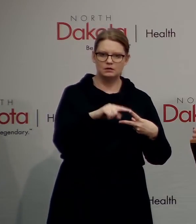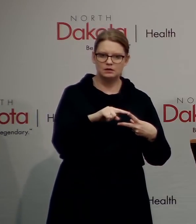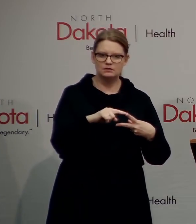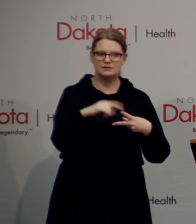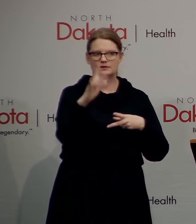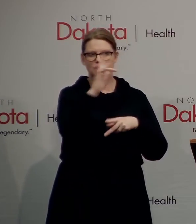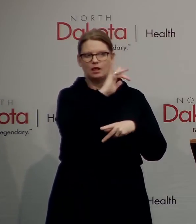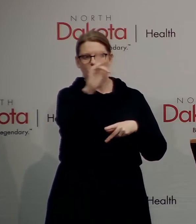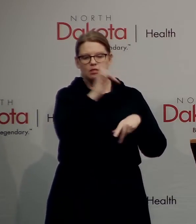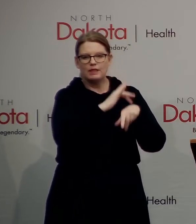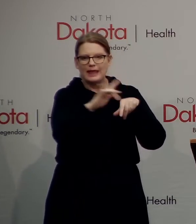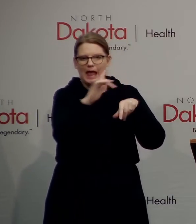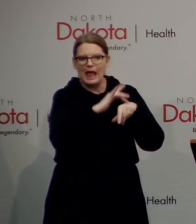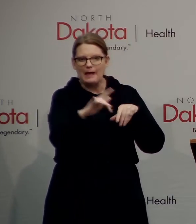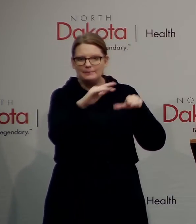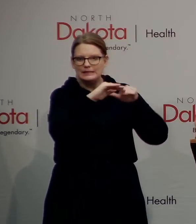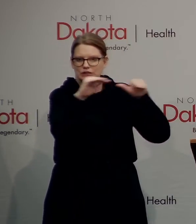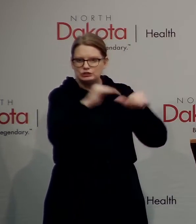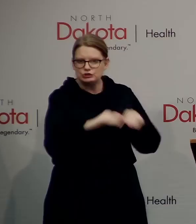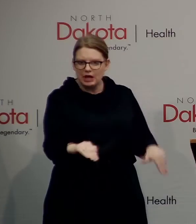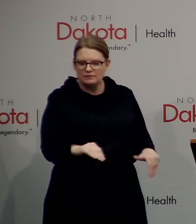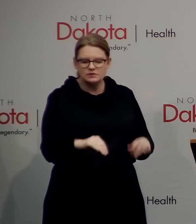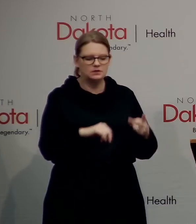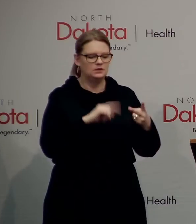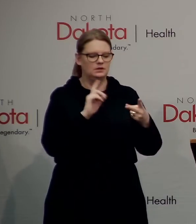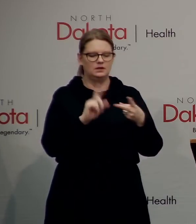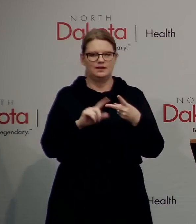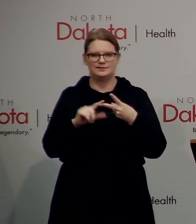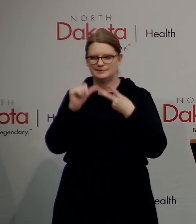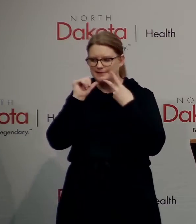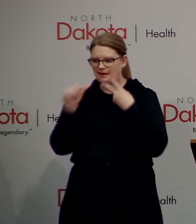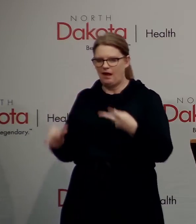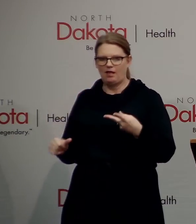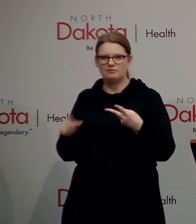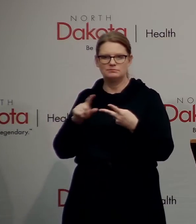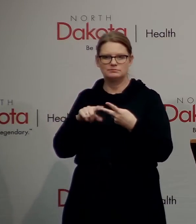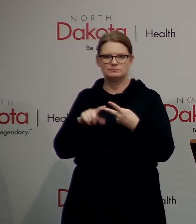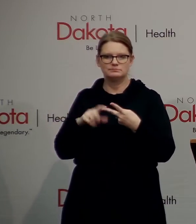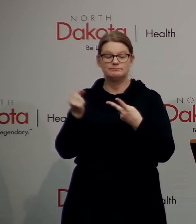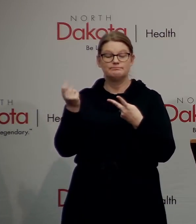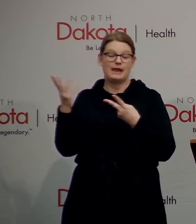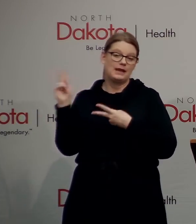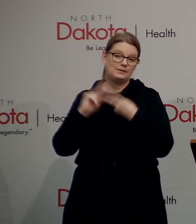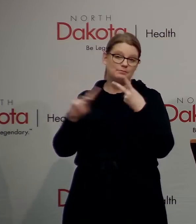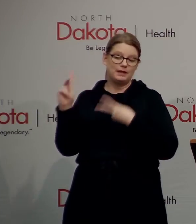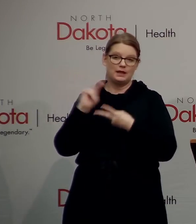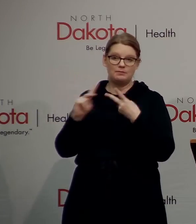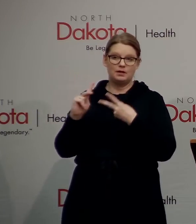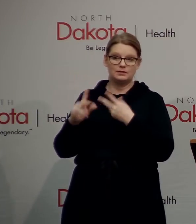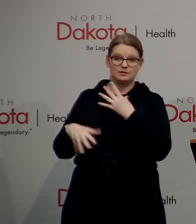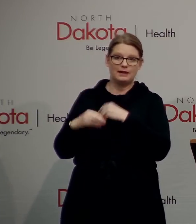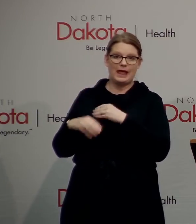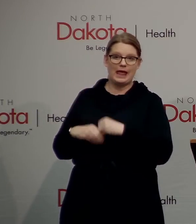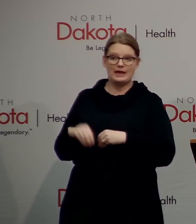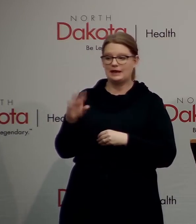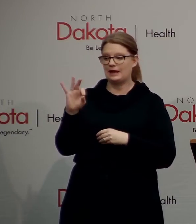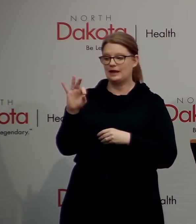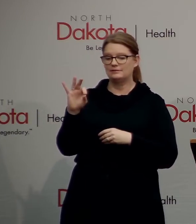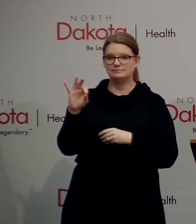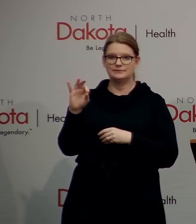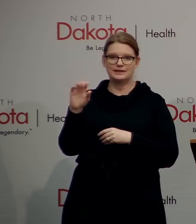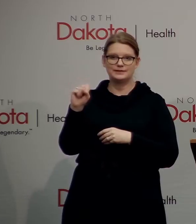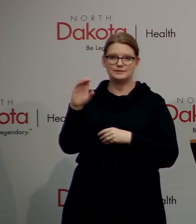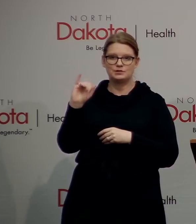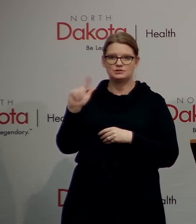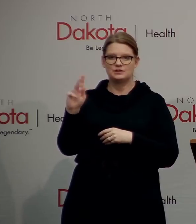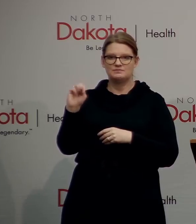empty shelves and panic buying. The other response is denial, and that leads to lots of people posting on social media about packed